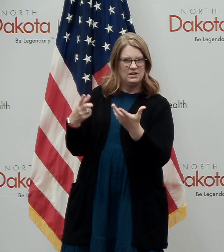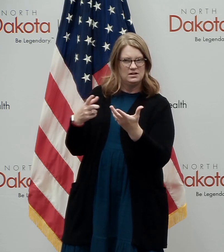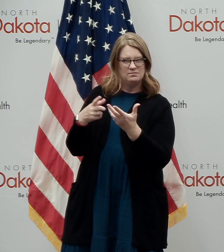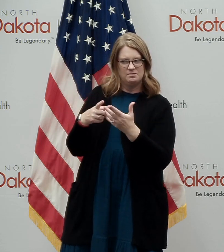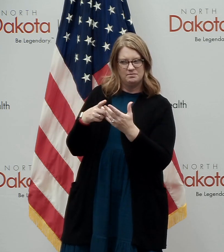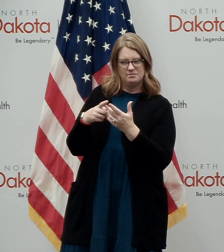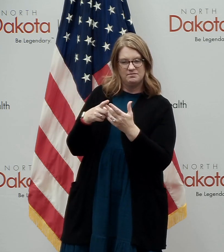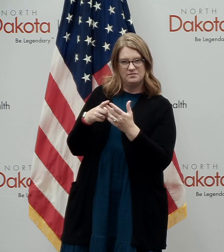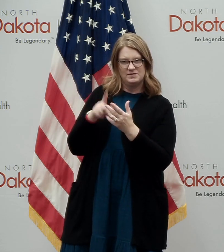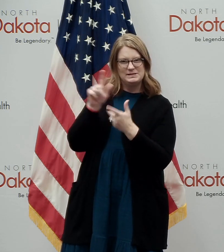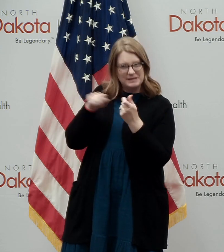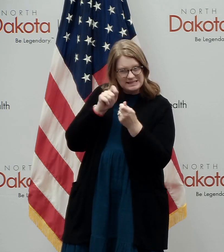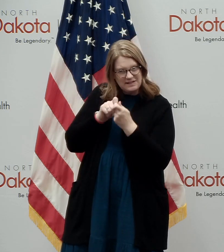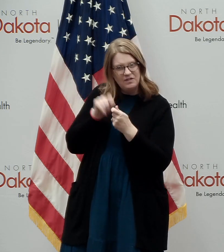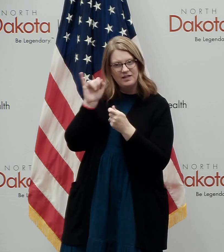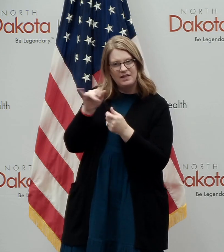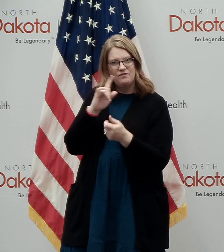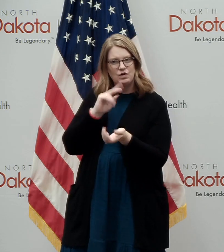those changes.